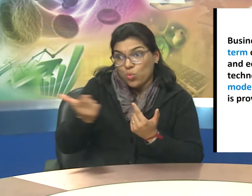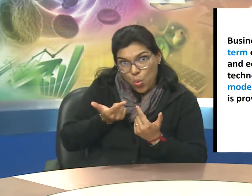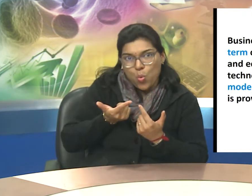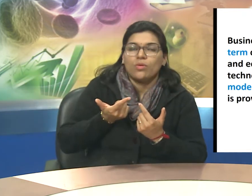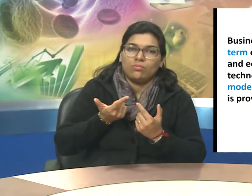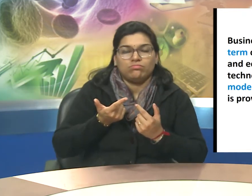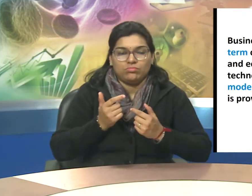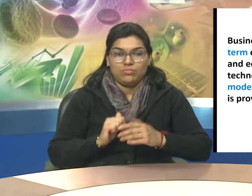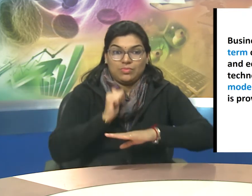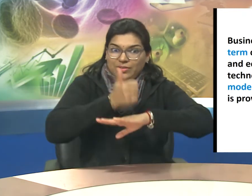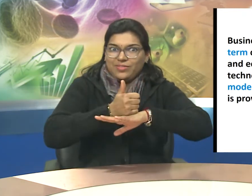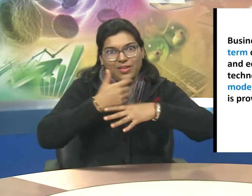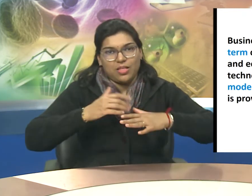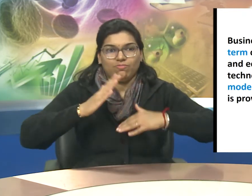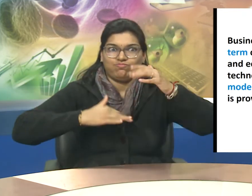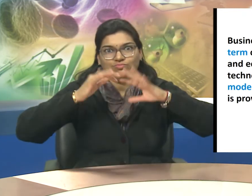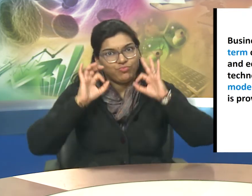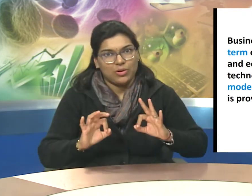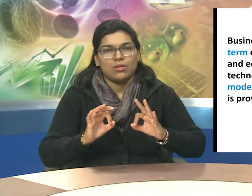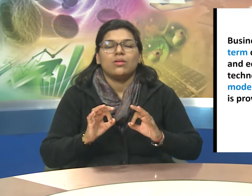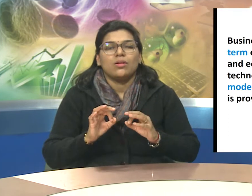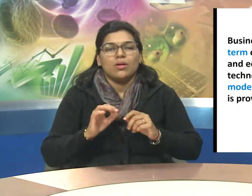As we all know that Development Bank of India